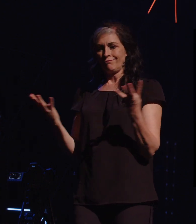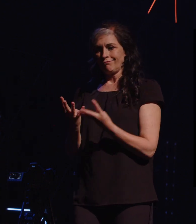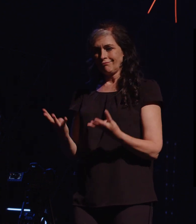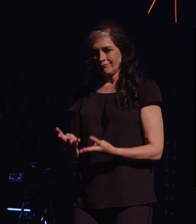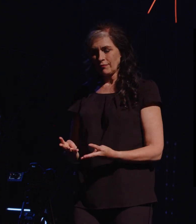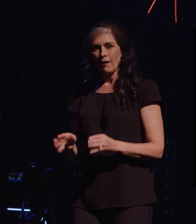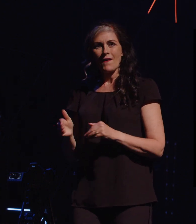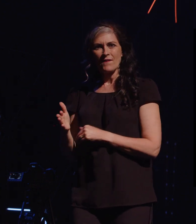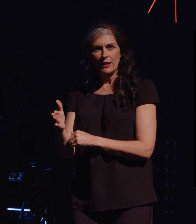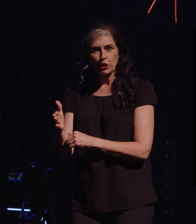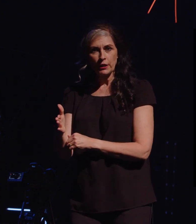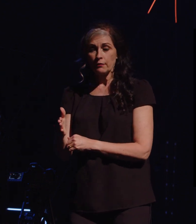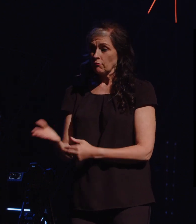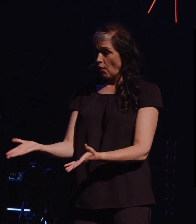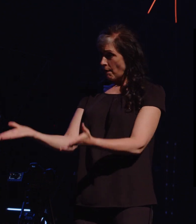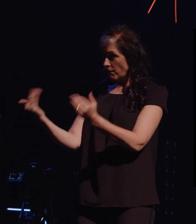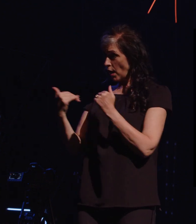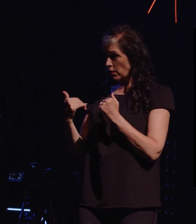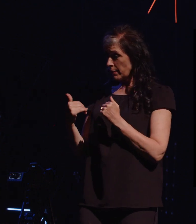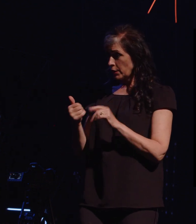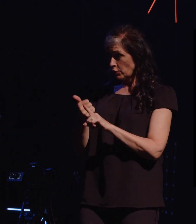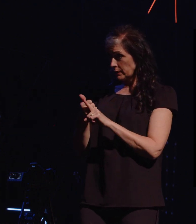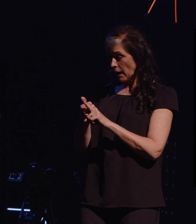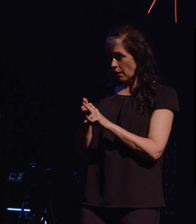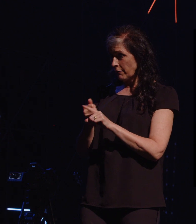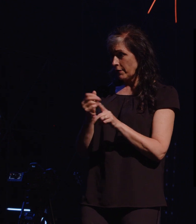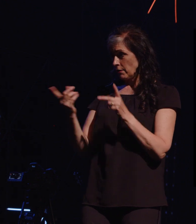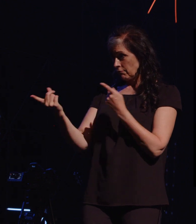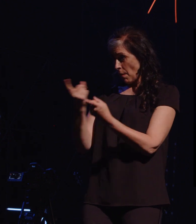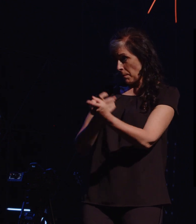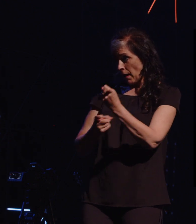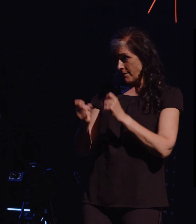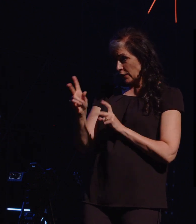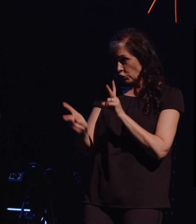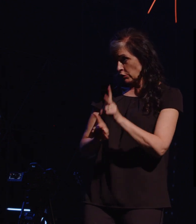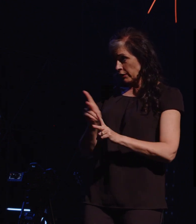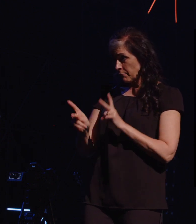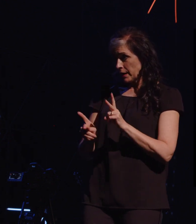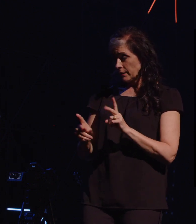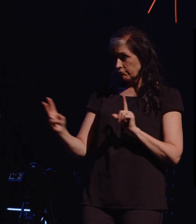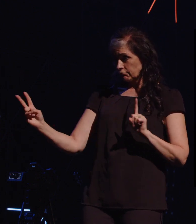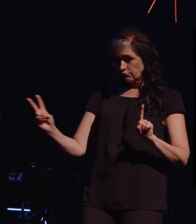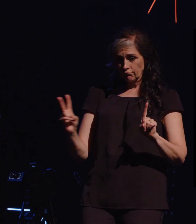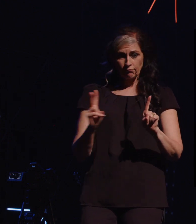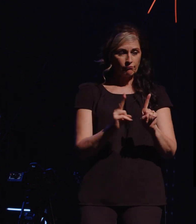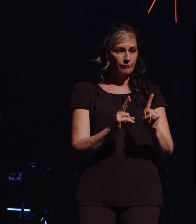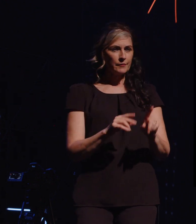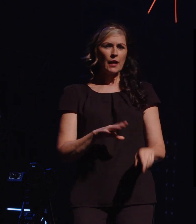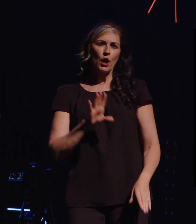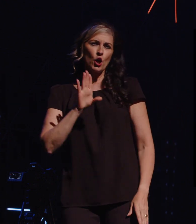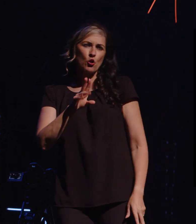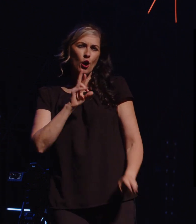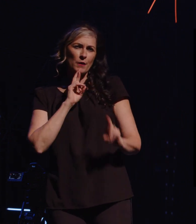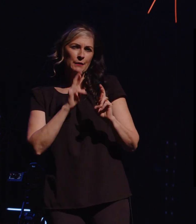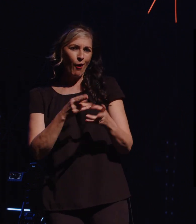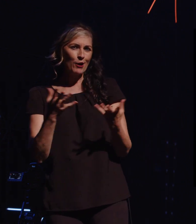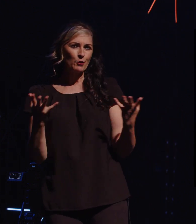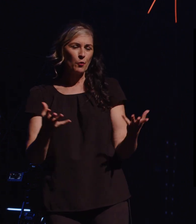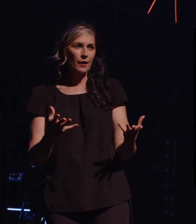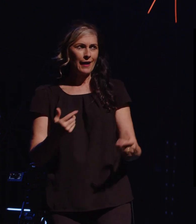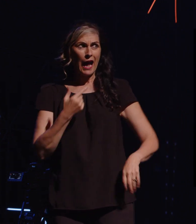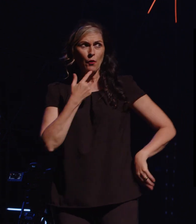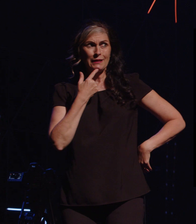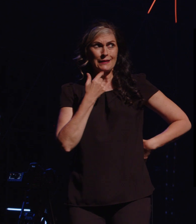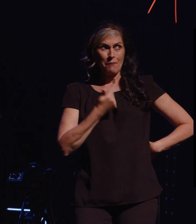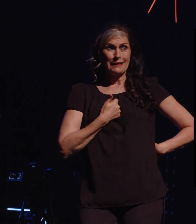make you become fishers of men. Now, what do you think? What would you say if you were in their position? I think I would say, no, thank